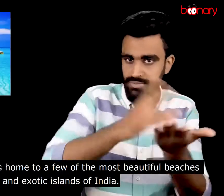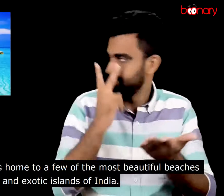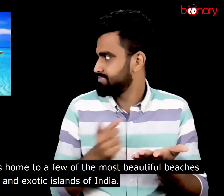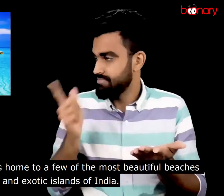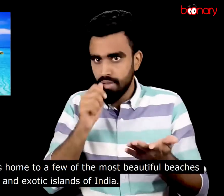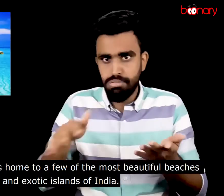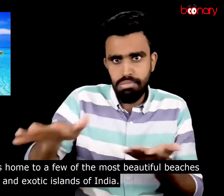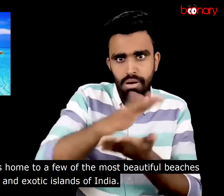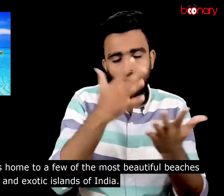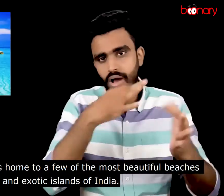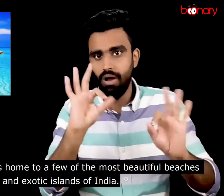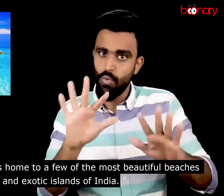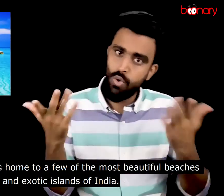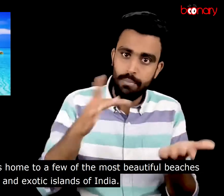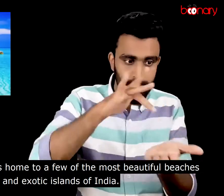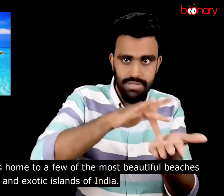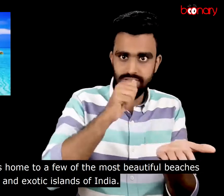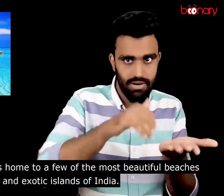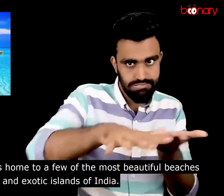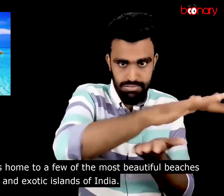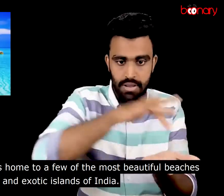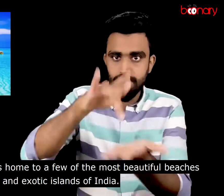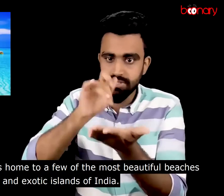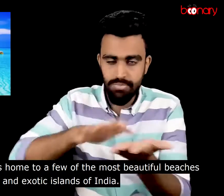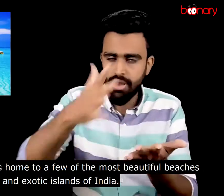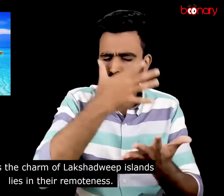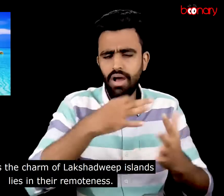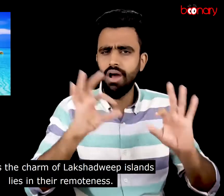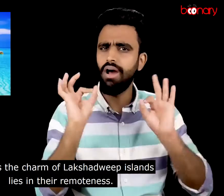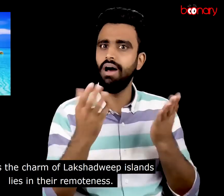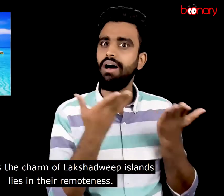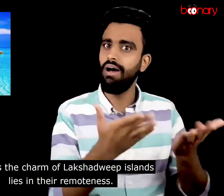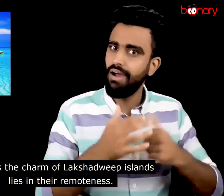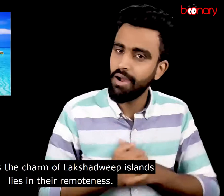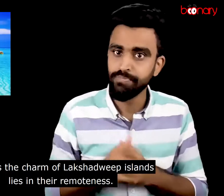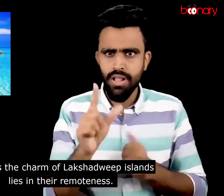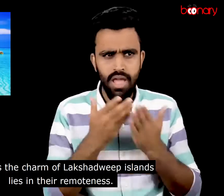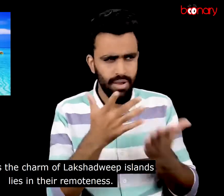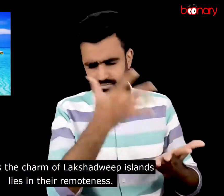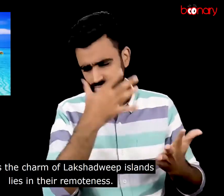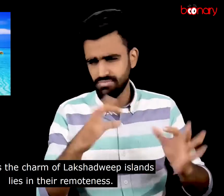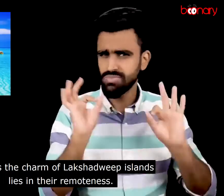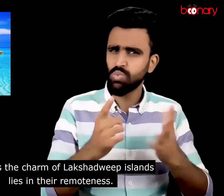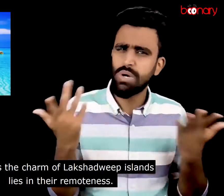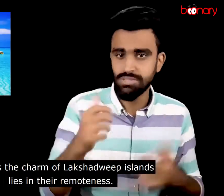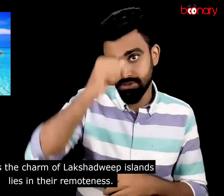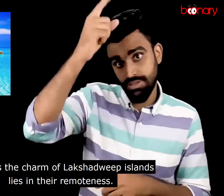exotic islands of India. Perhaps, the charm of Lakshadeep islands